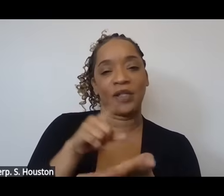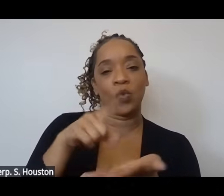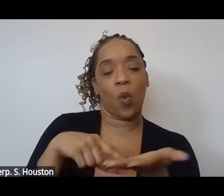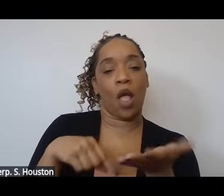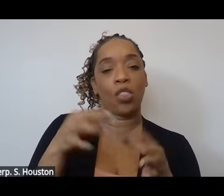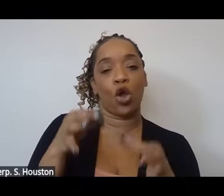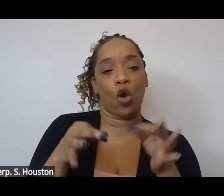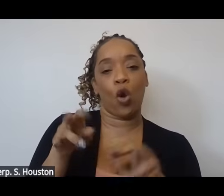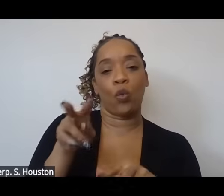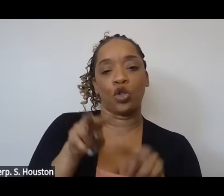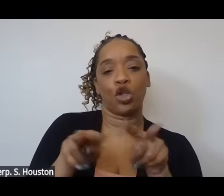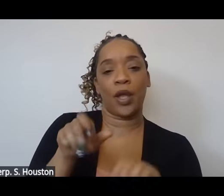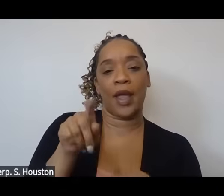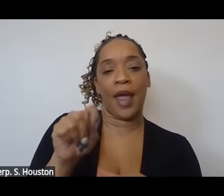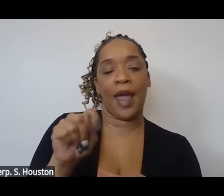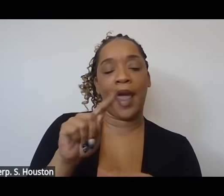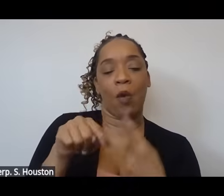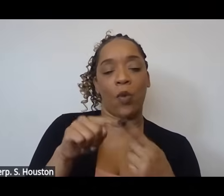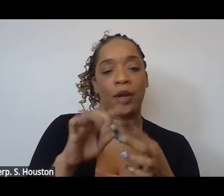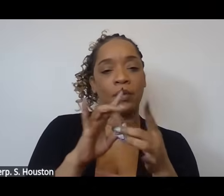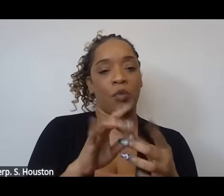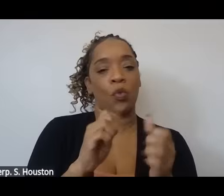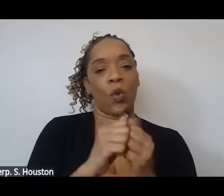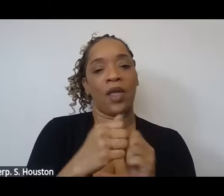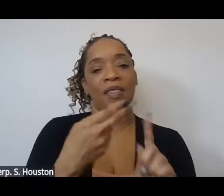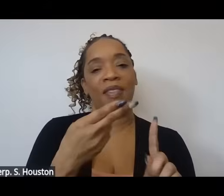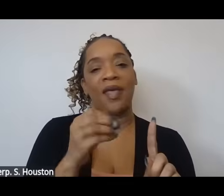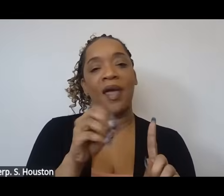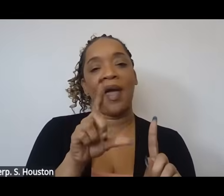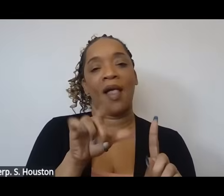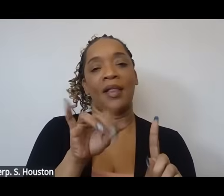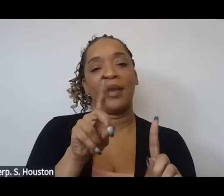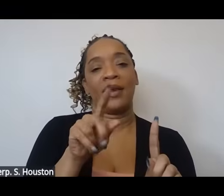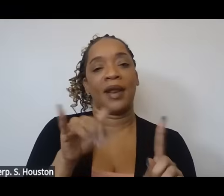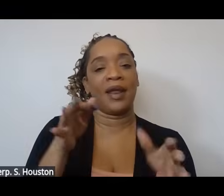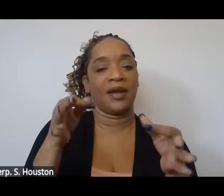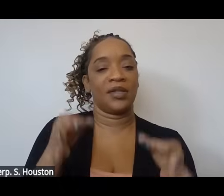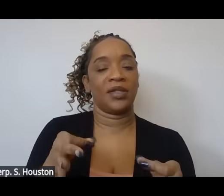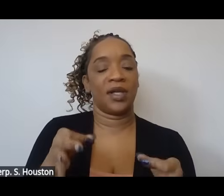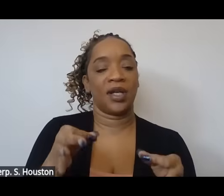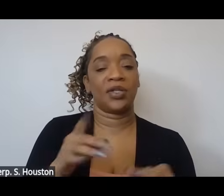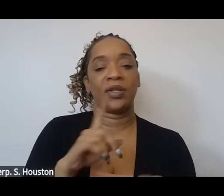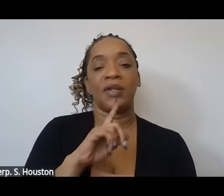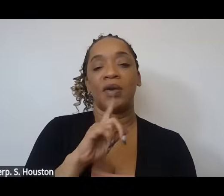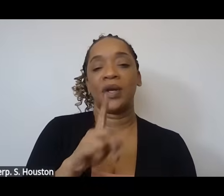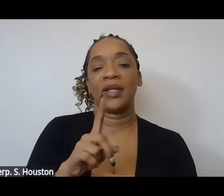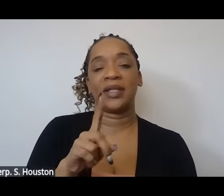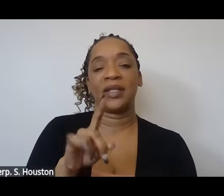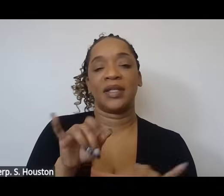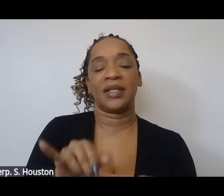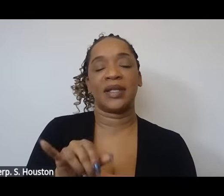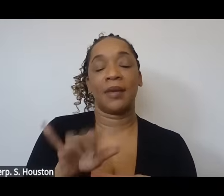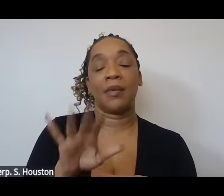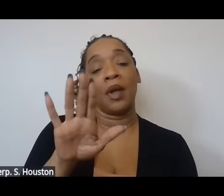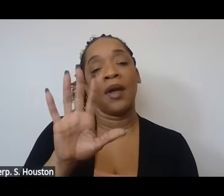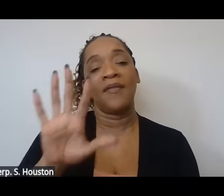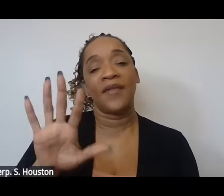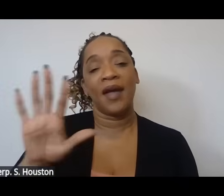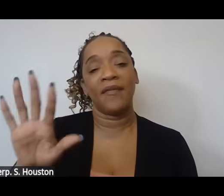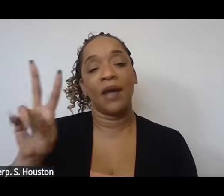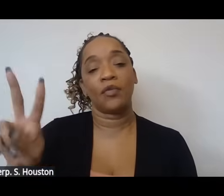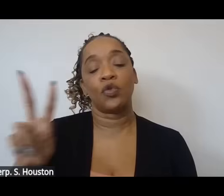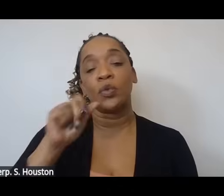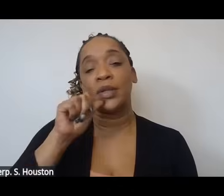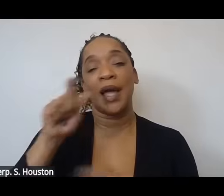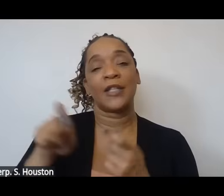holiday decision. There isn't the same specific 552, as I understand, doesn't specifically apply to what the board